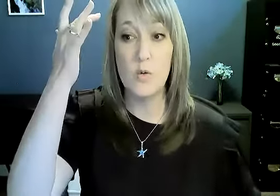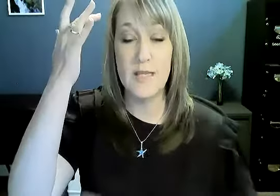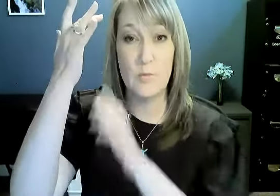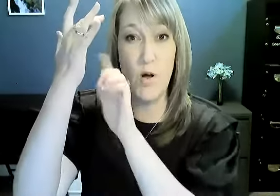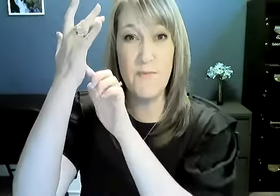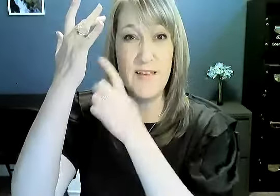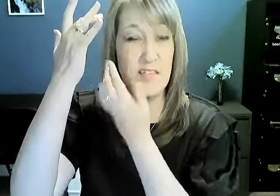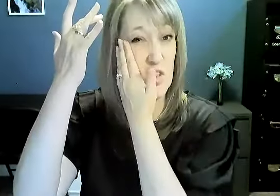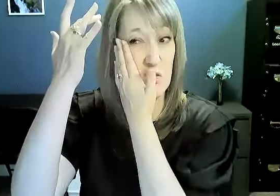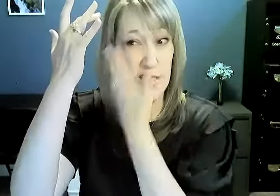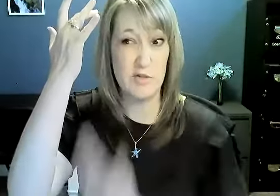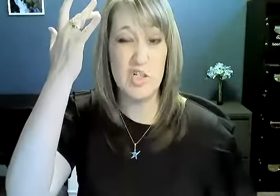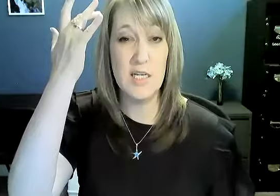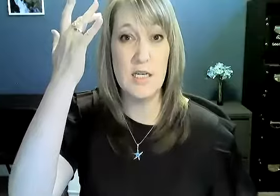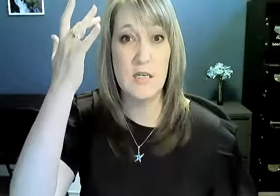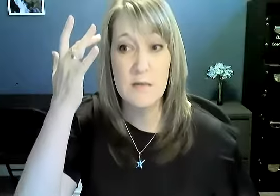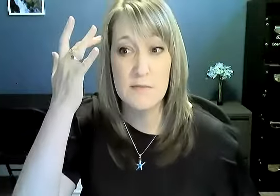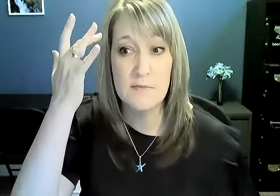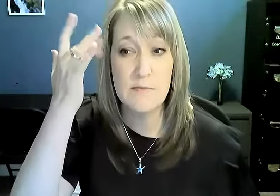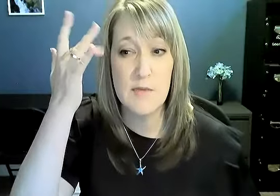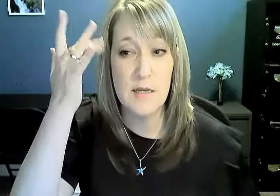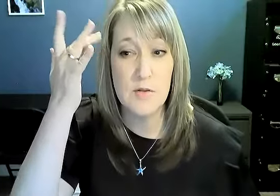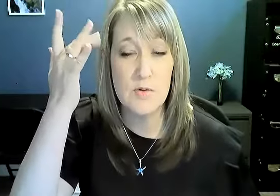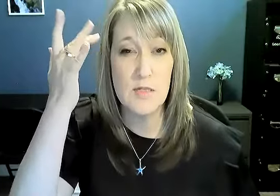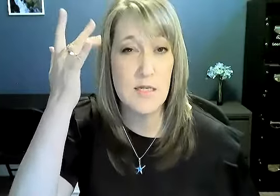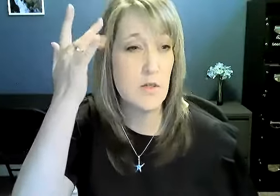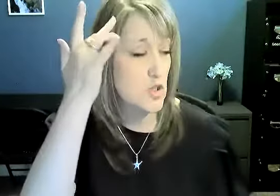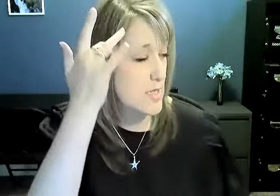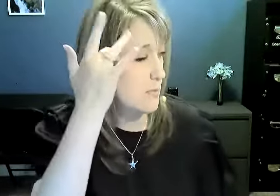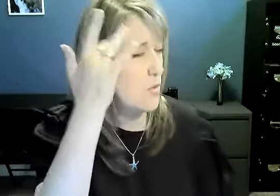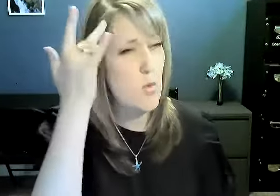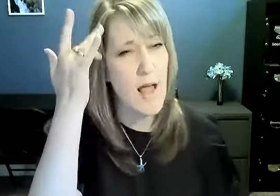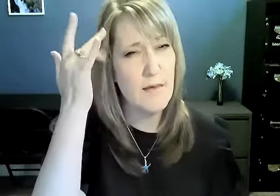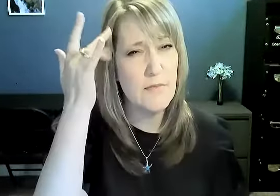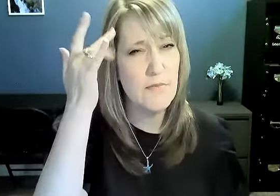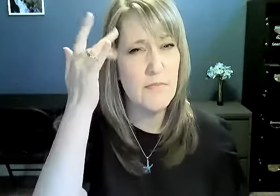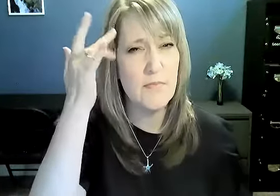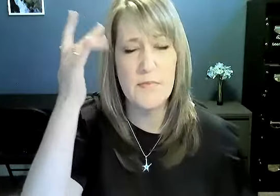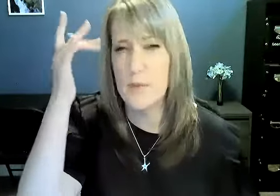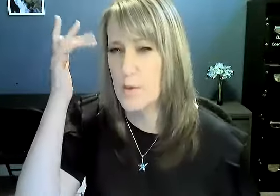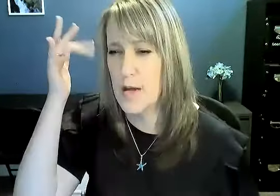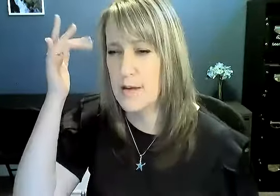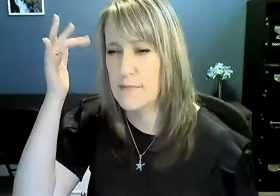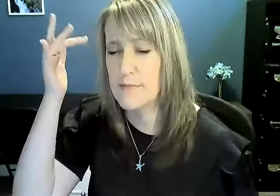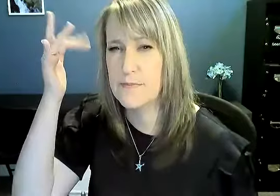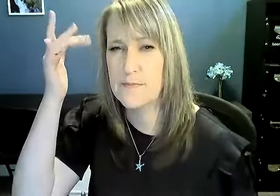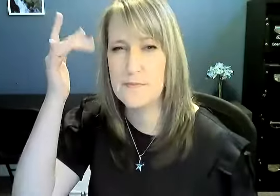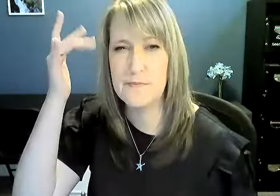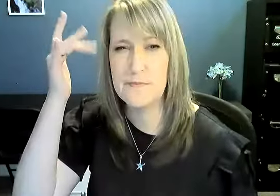your palm faces your cheek, and you do it near your temple. Why? Why?